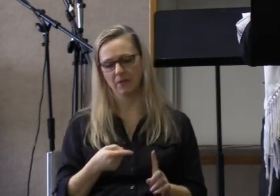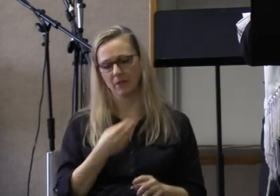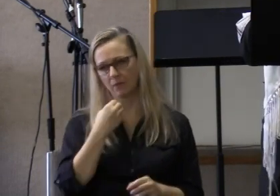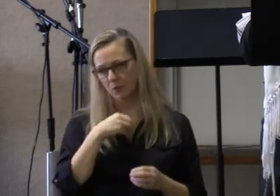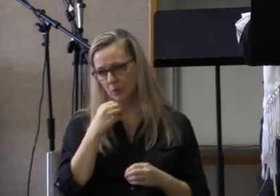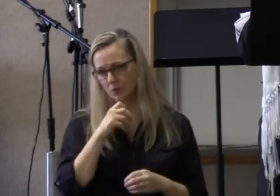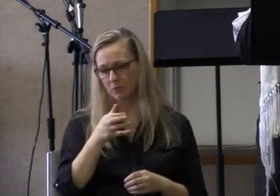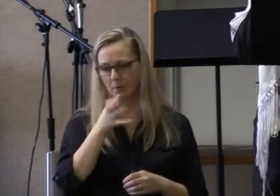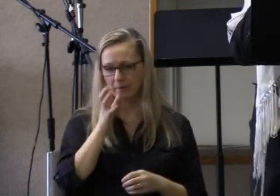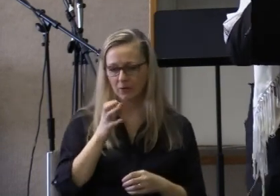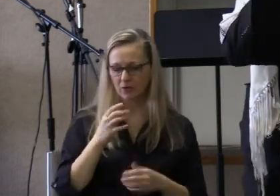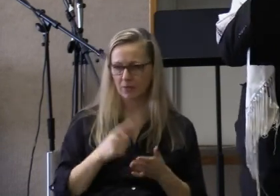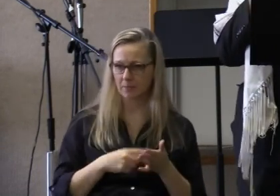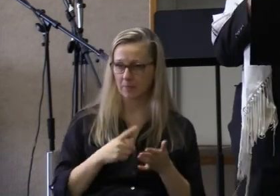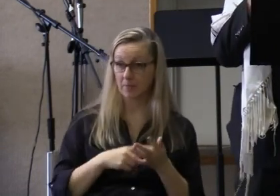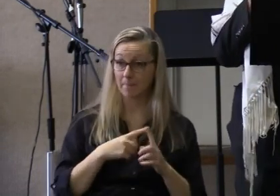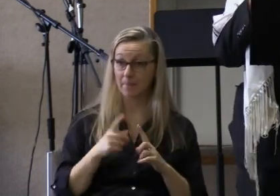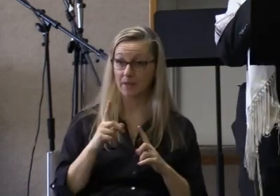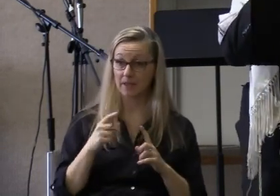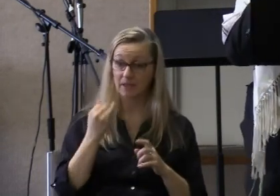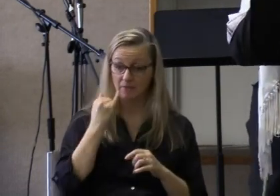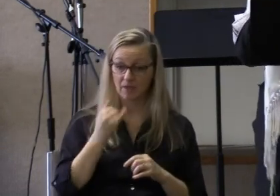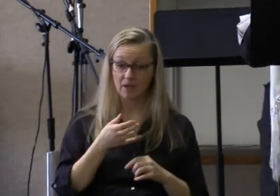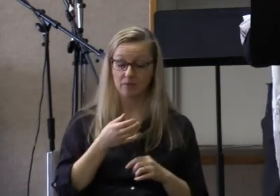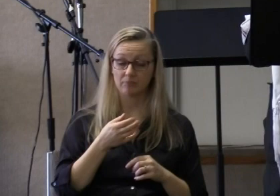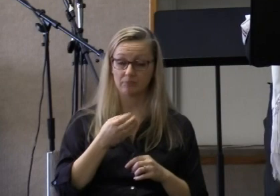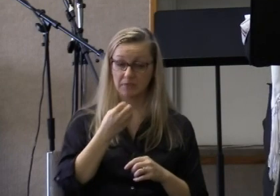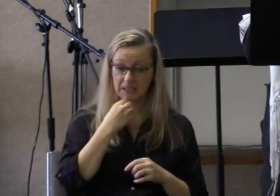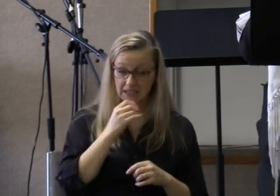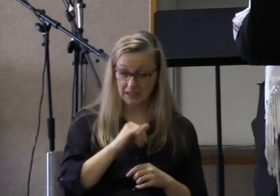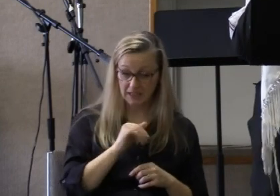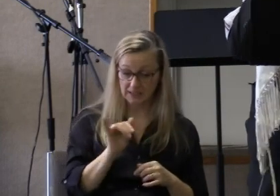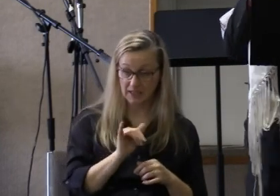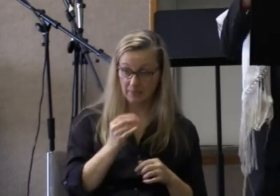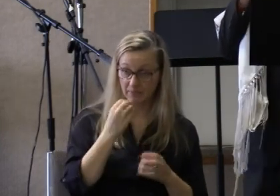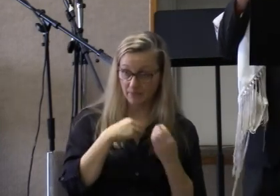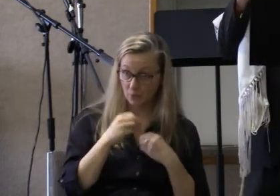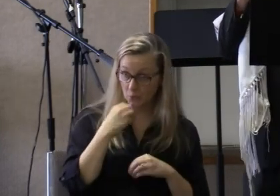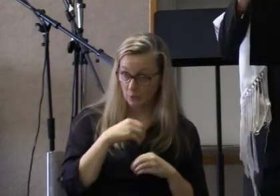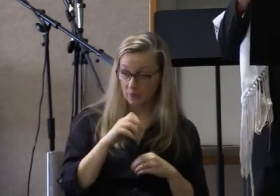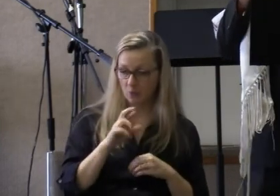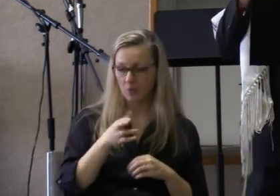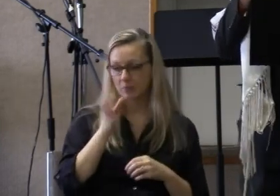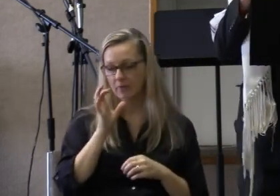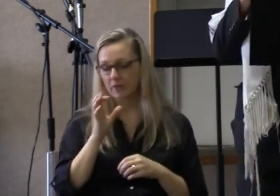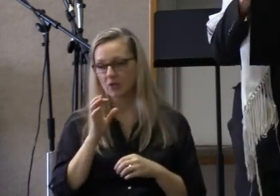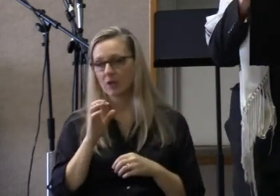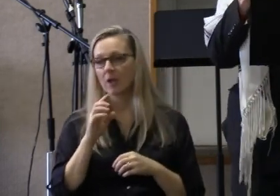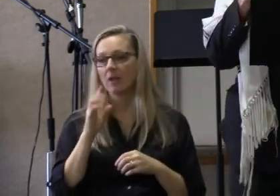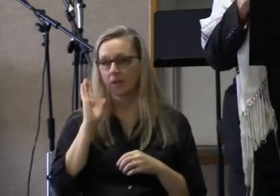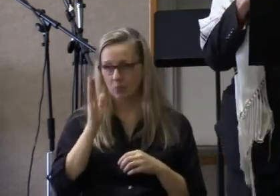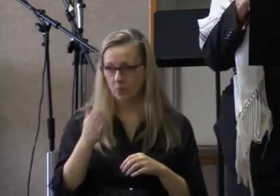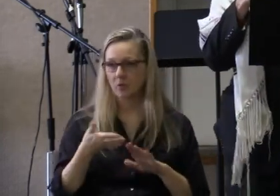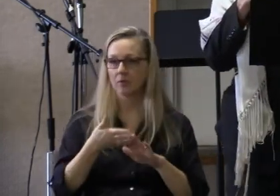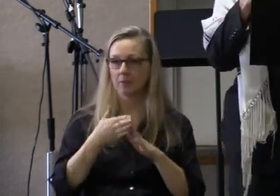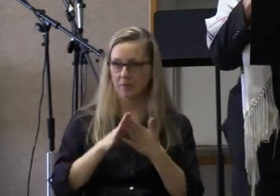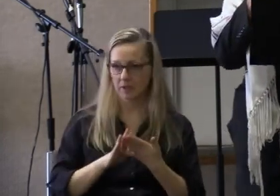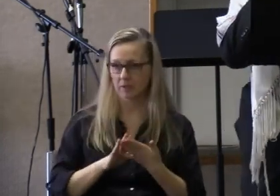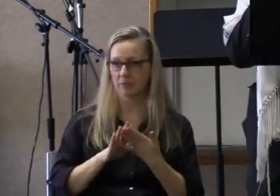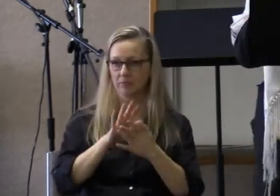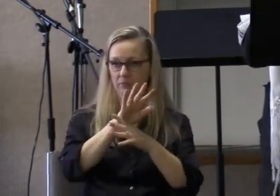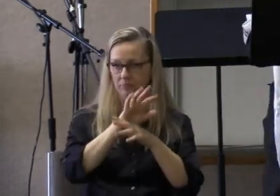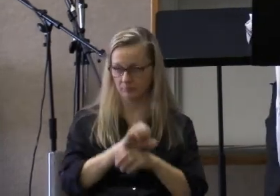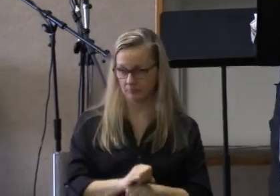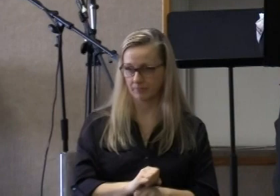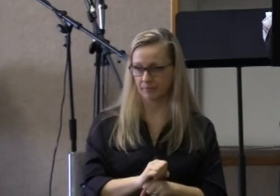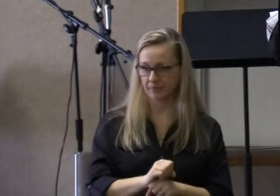they choose to consume those foods and beverages for a period of time, they become accustomed to them and over time may actually prefer